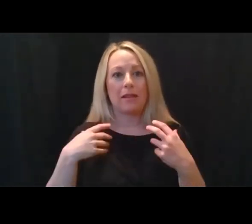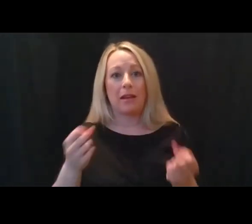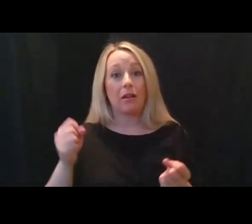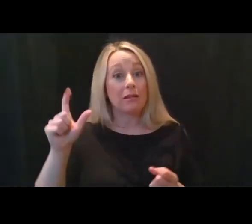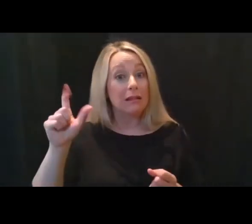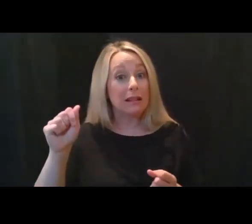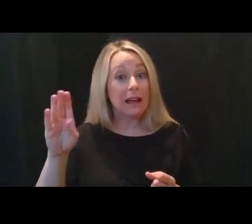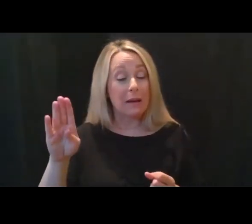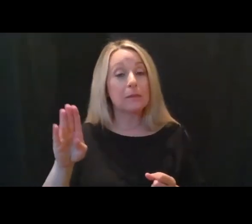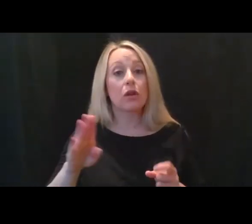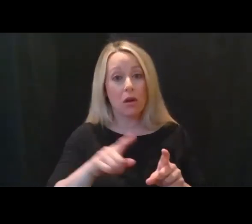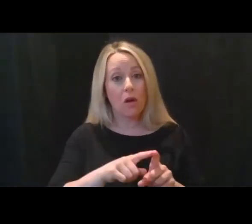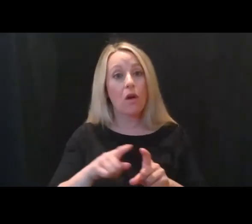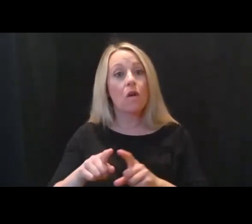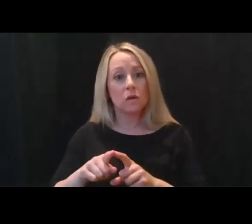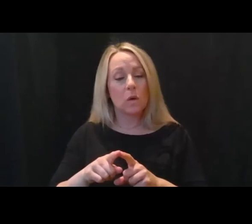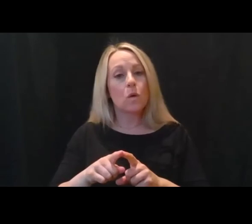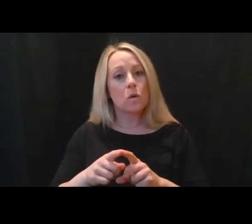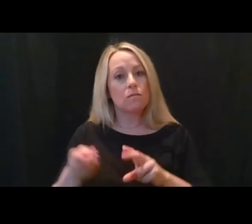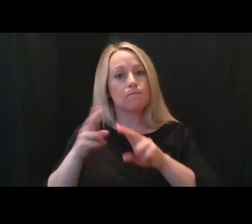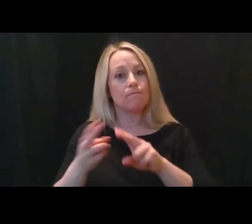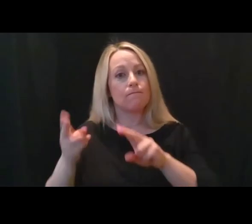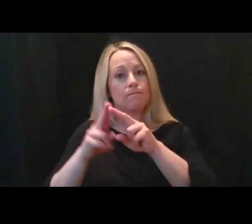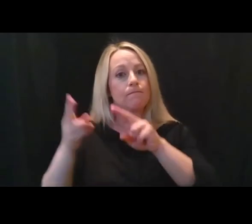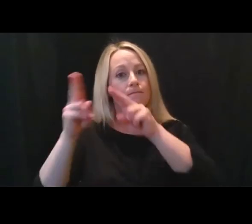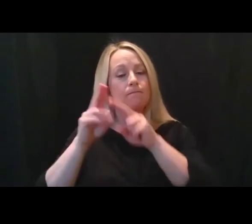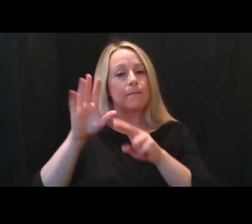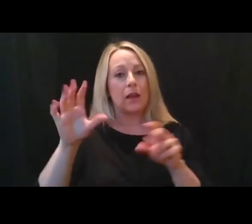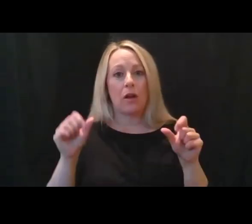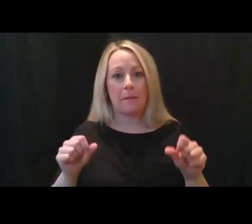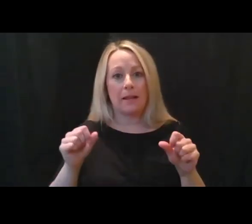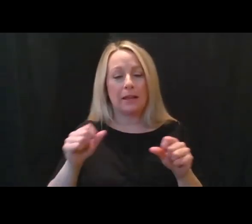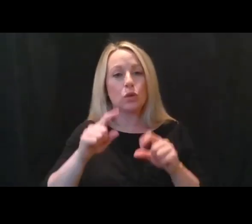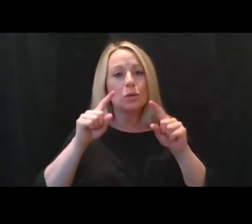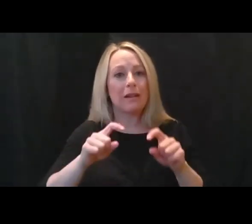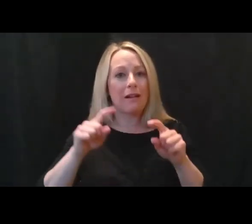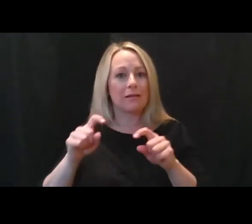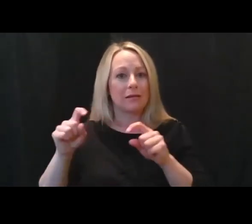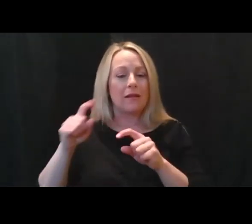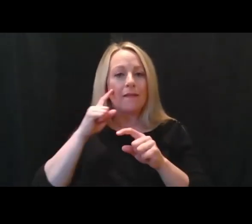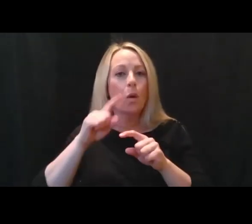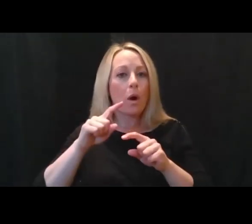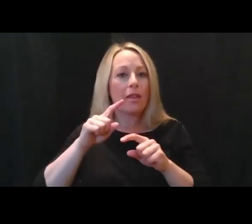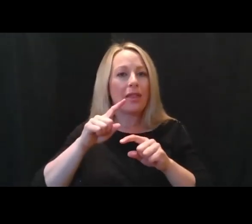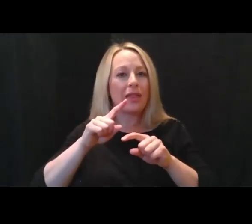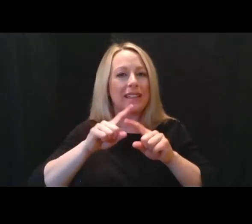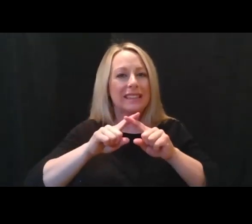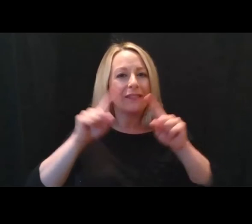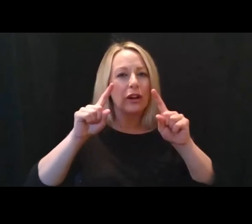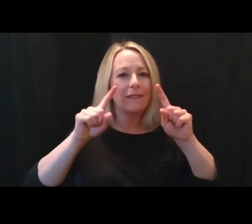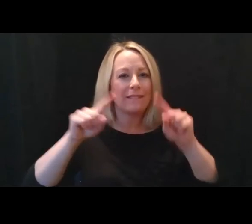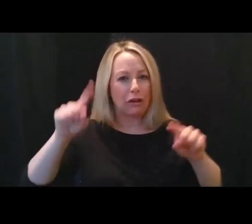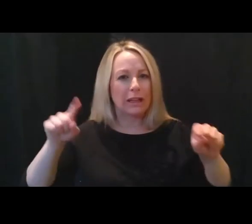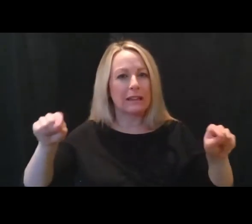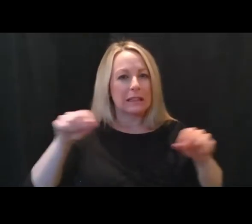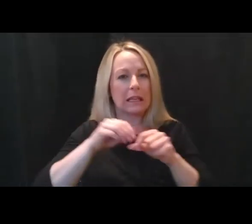are also beefing up their ability to test for these variants. And we do have these variants in our community as